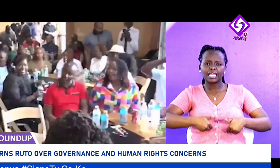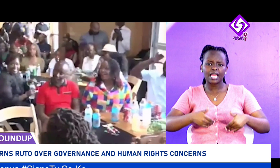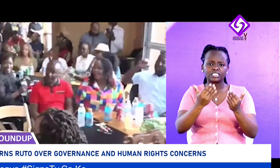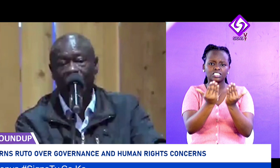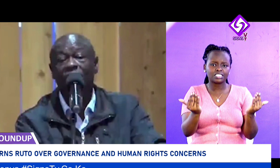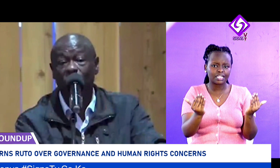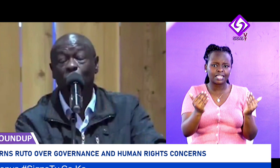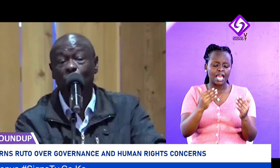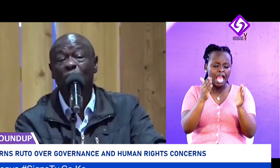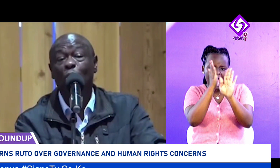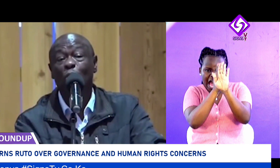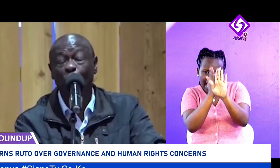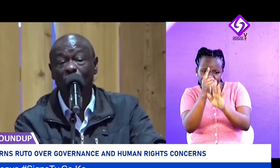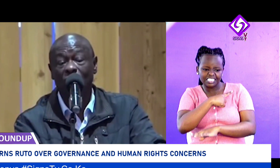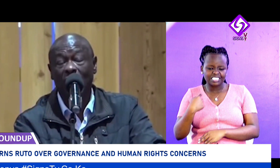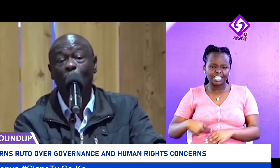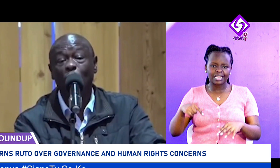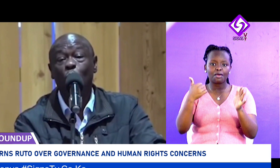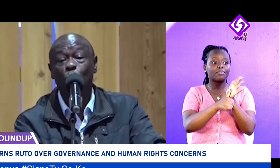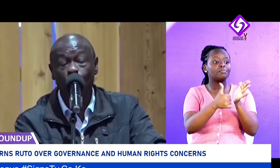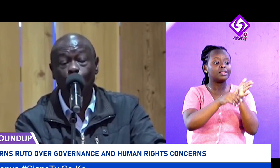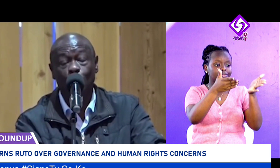China. The issues you need to confront are well known to you.